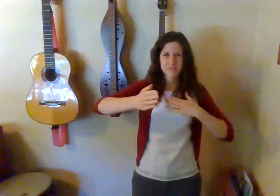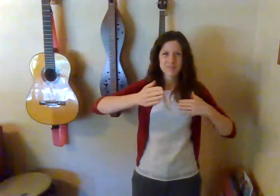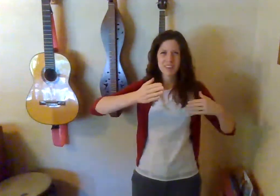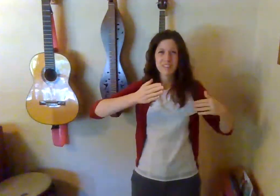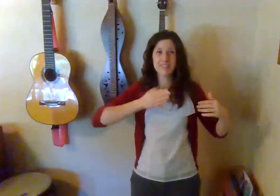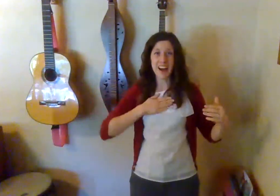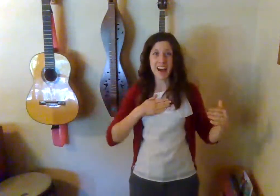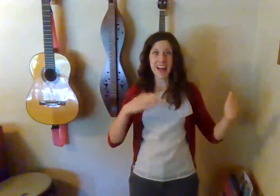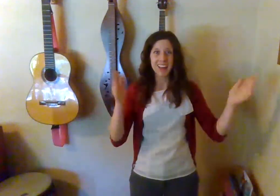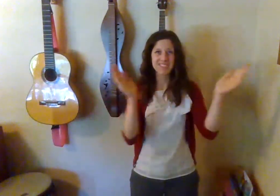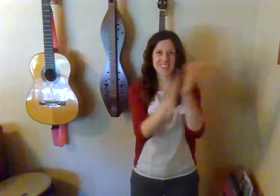Five.